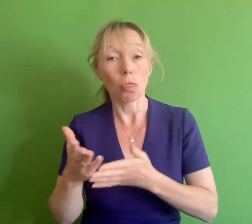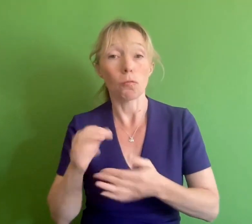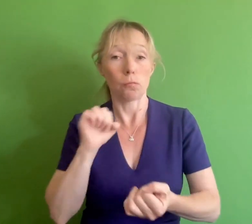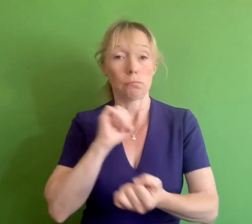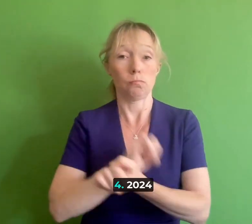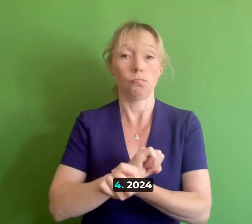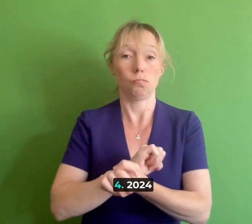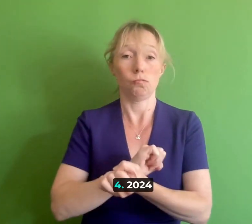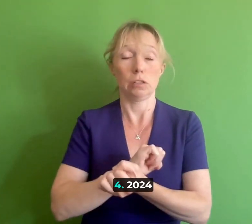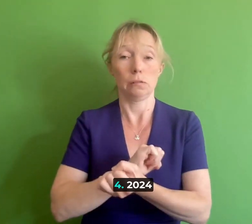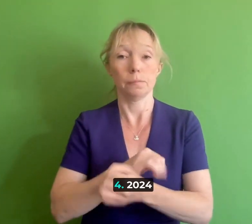4.